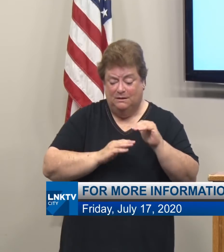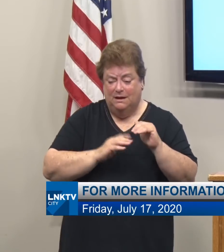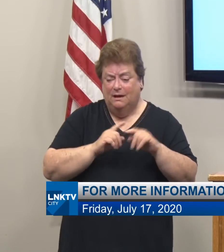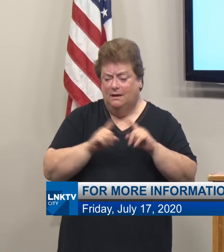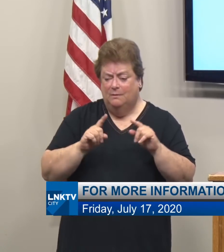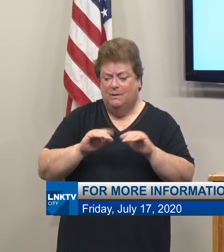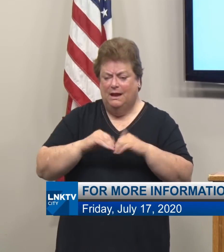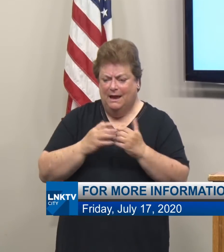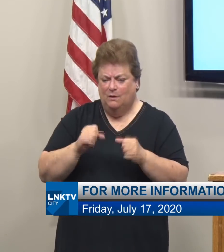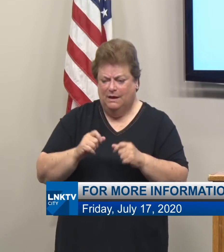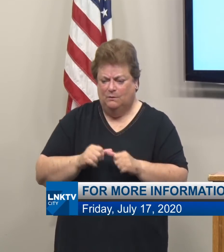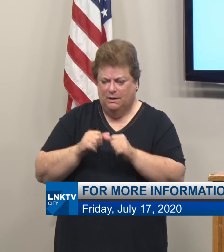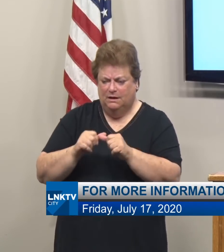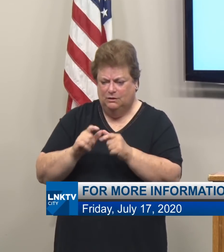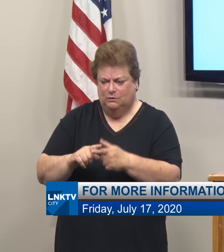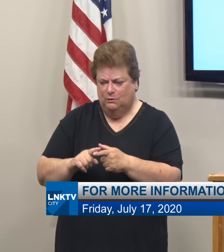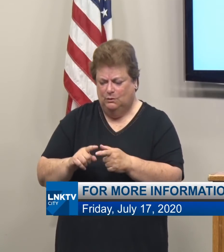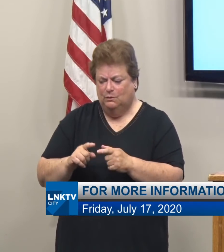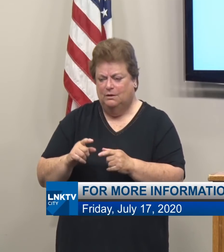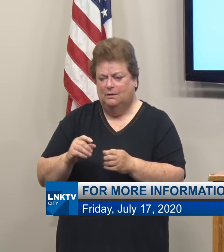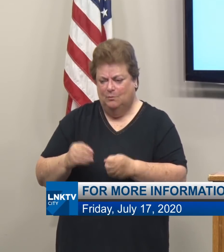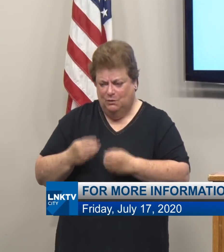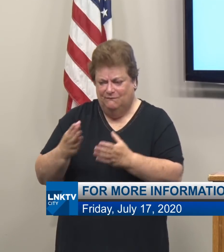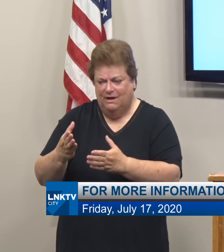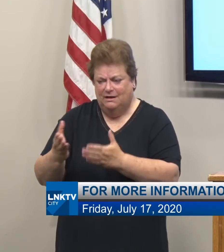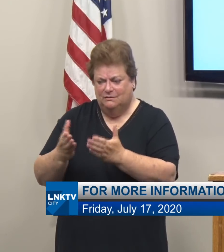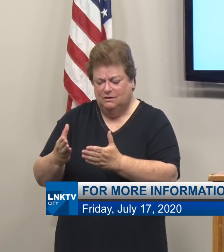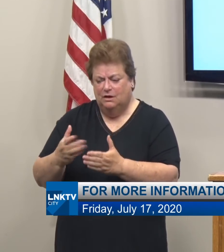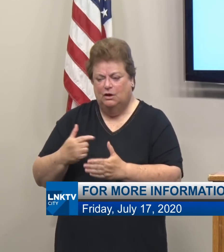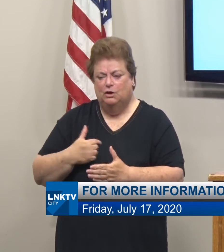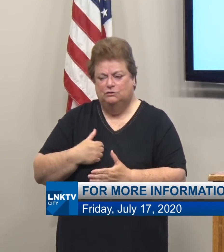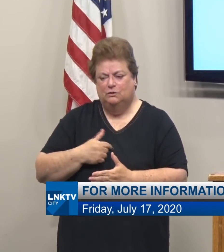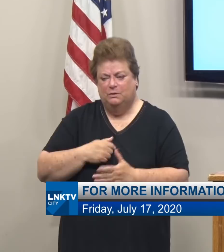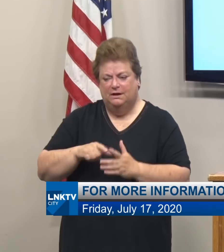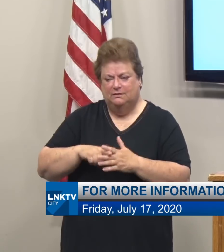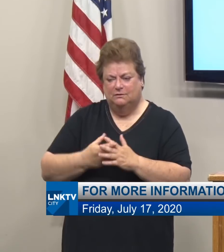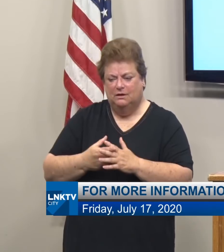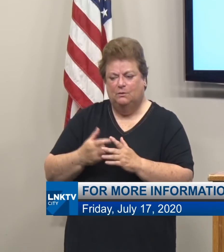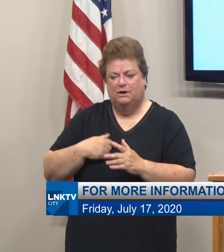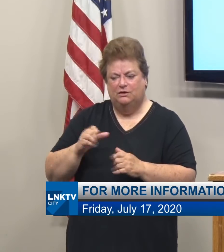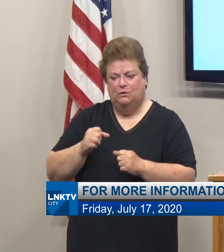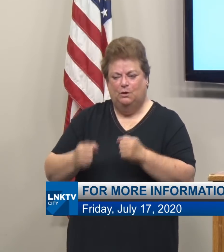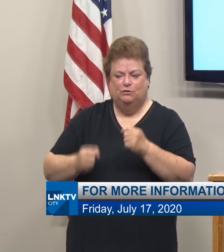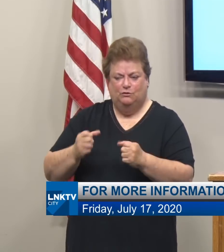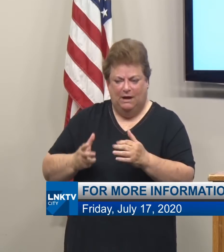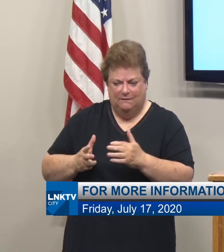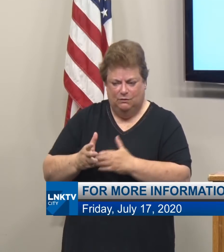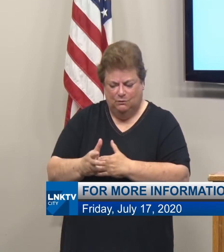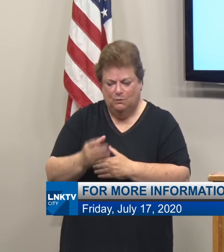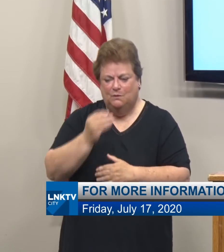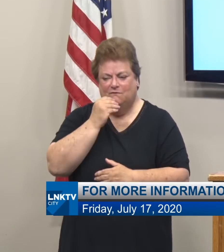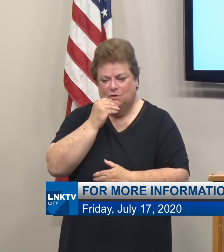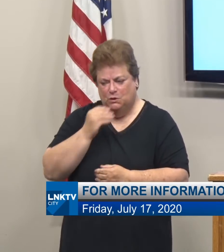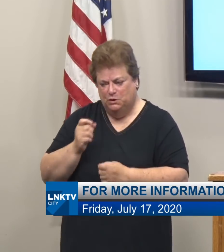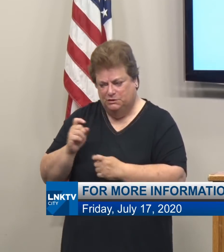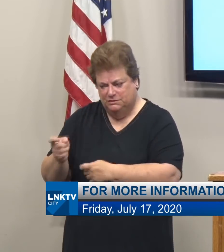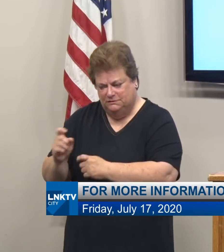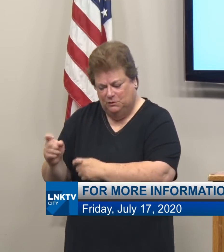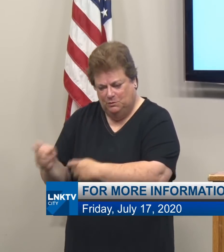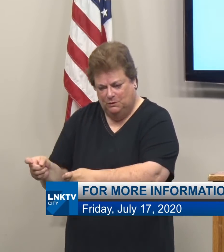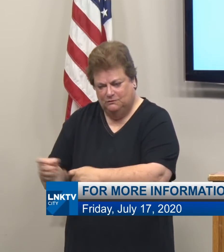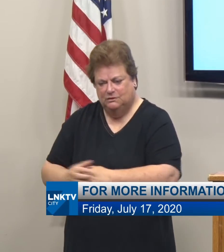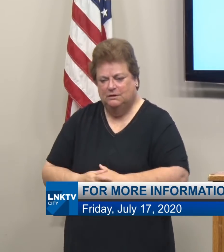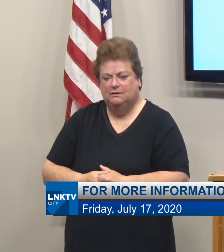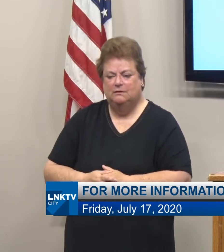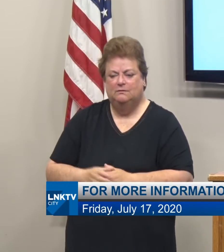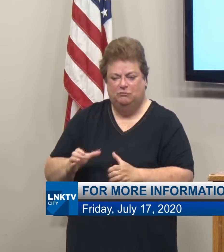these services. So we adopted a new way by providing drive-through food distribution, which is what we've been doing